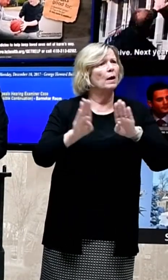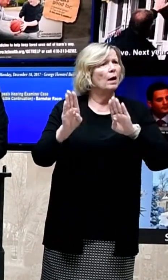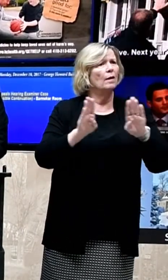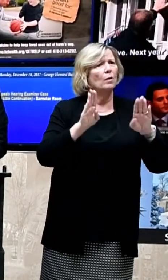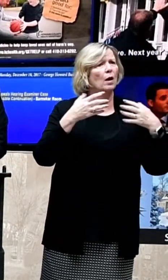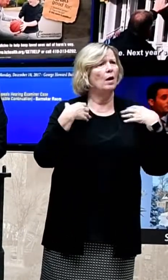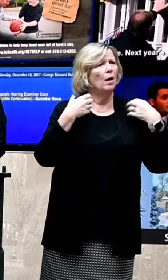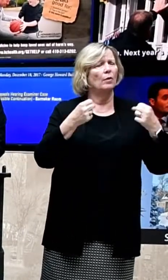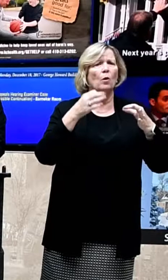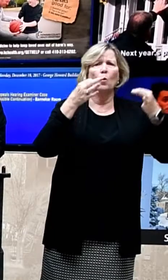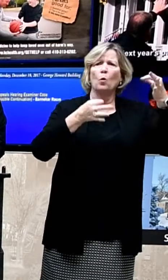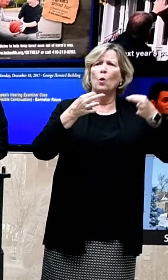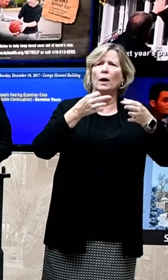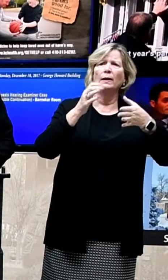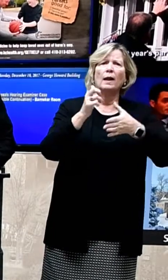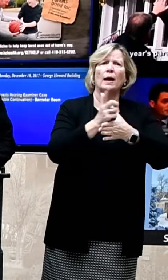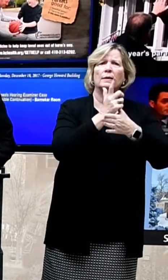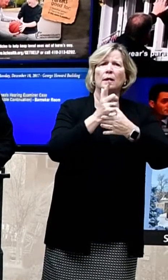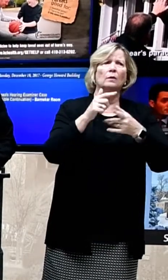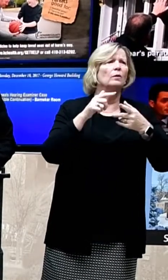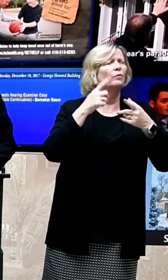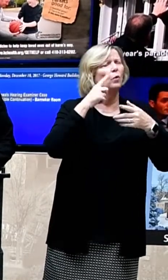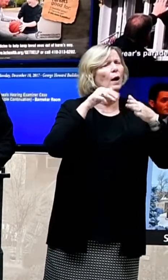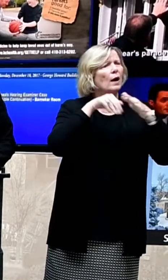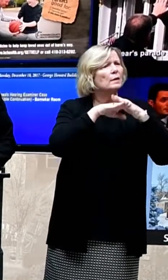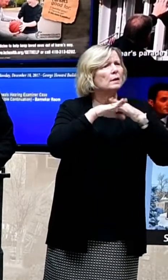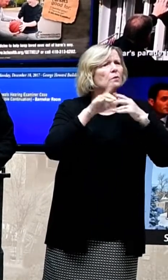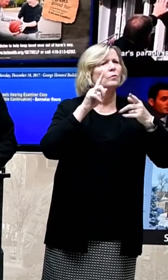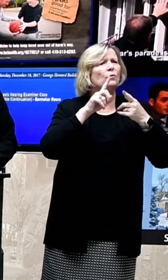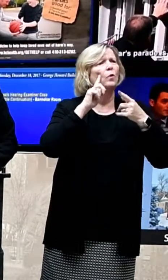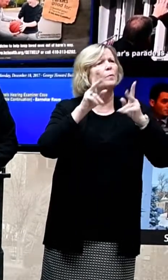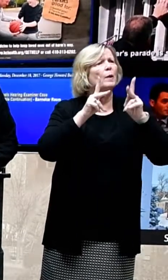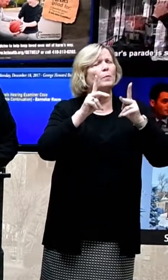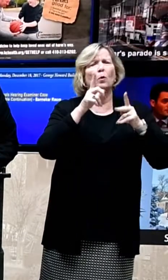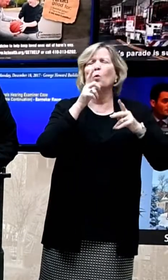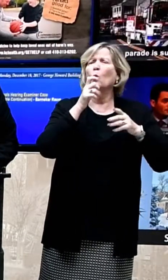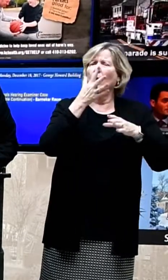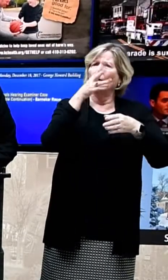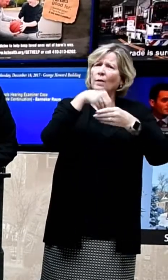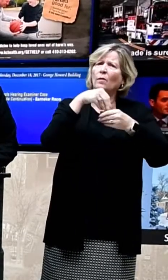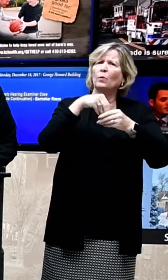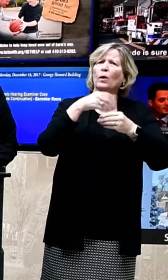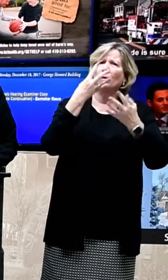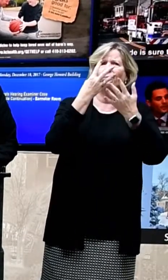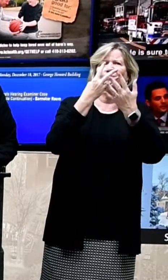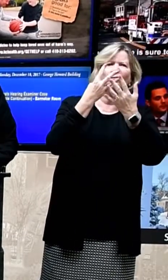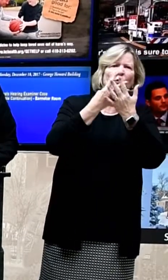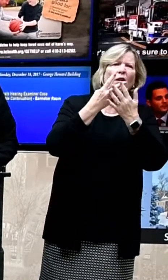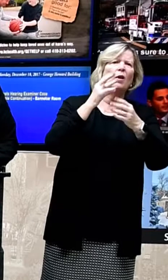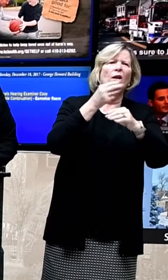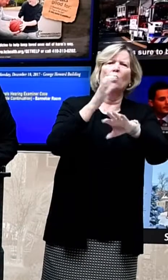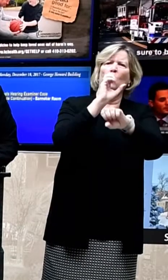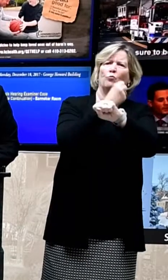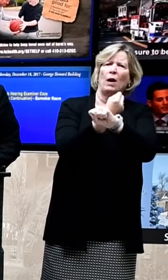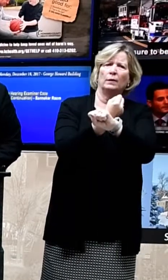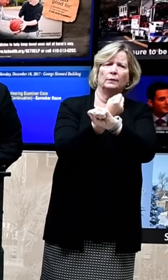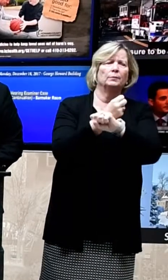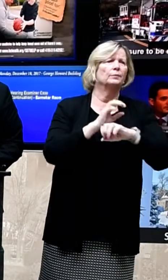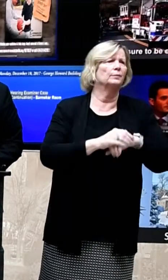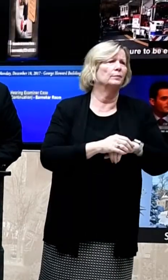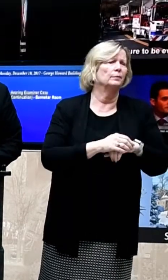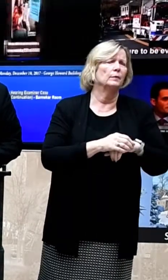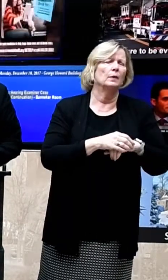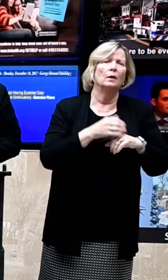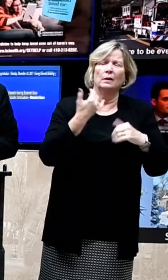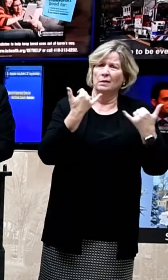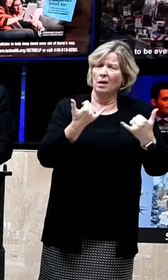liaison to improve access to community resources for individuals involved in the criminal justice system. And as many of you know,